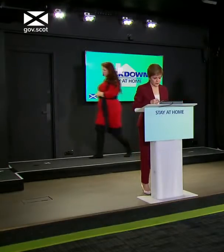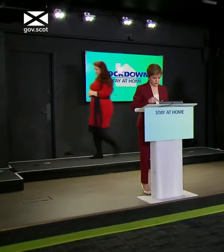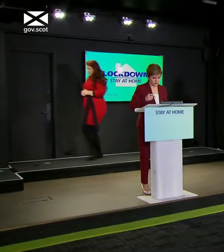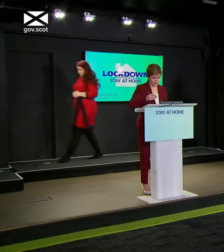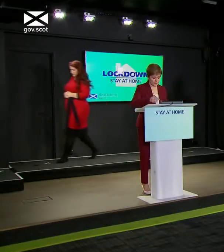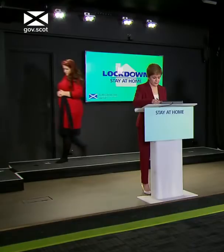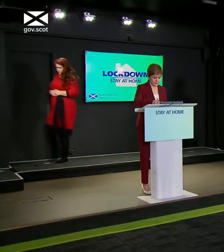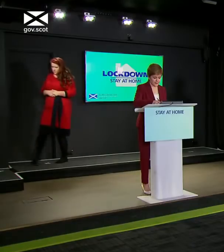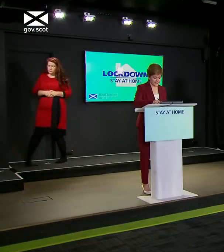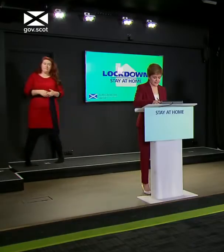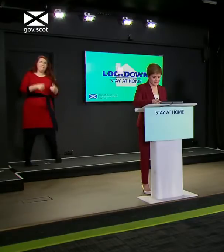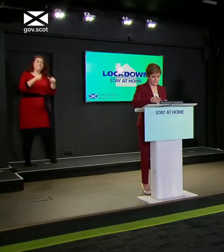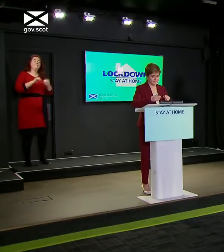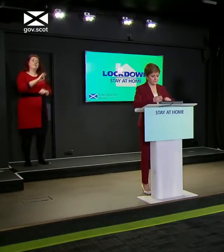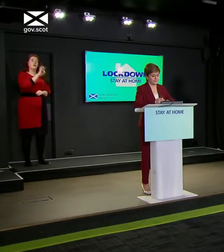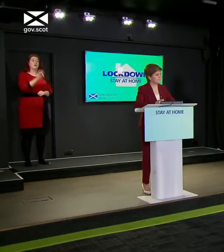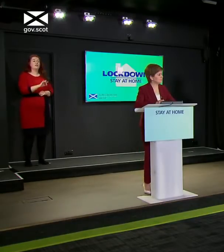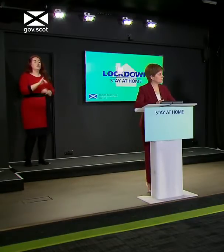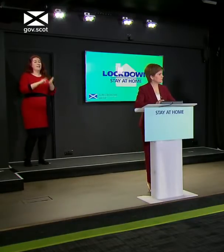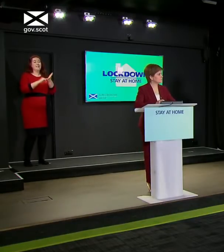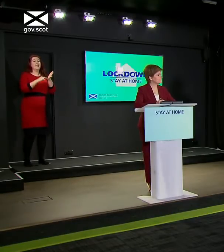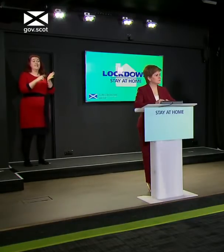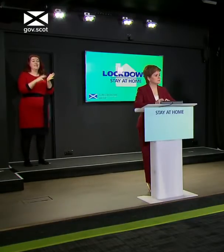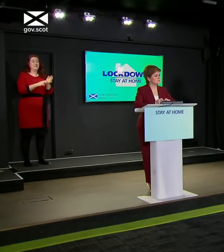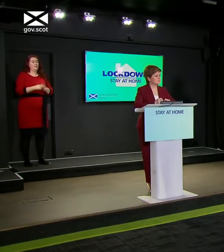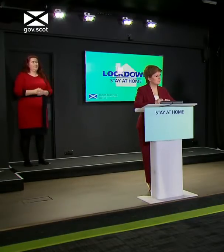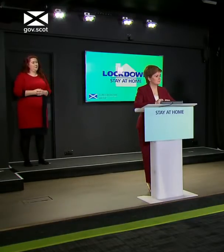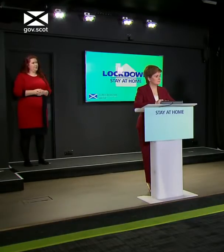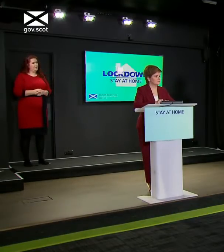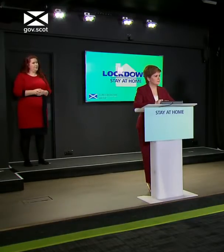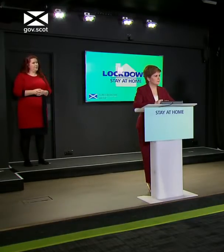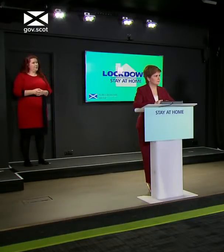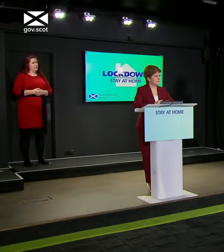straight to questions. Gordon Cree from STV.